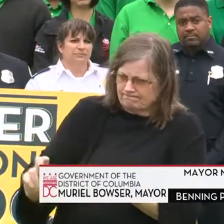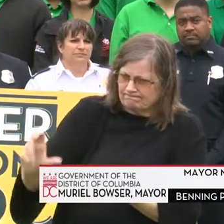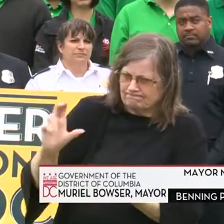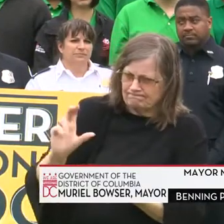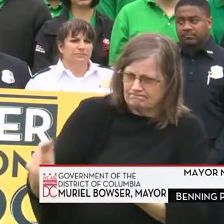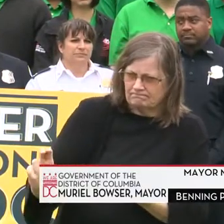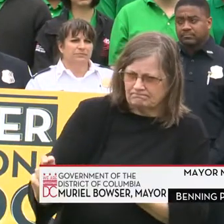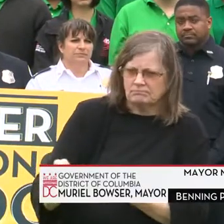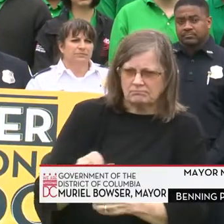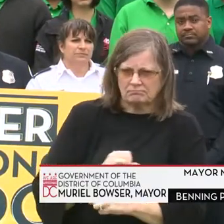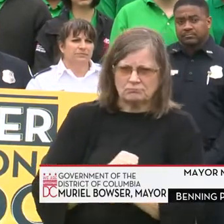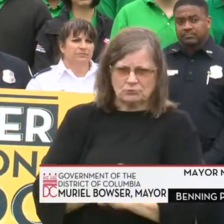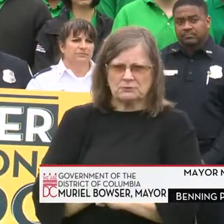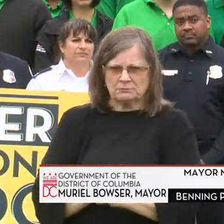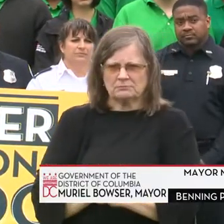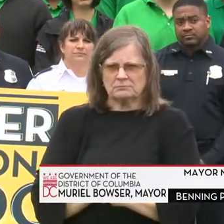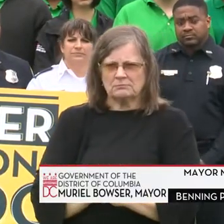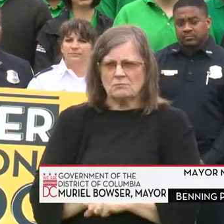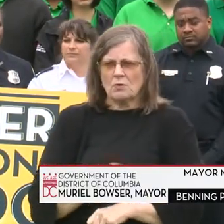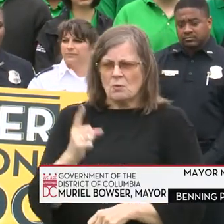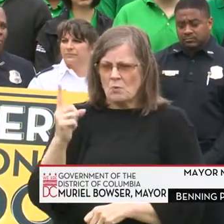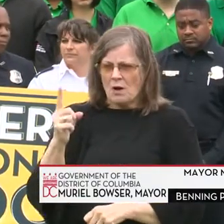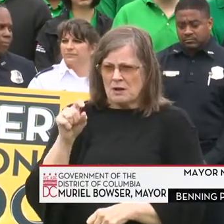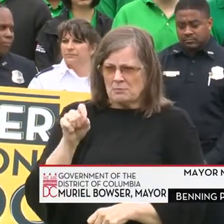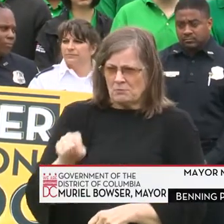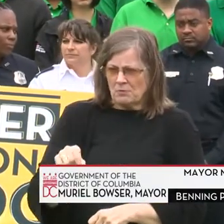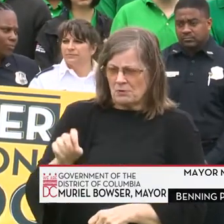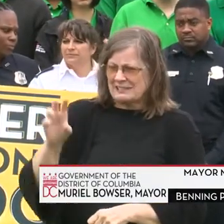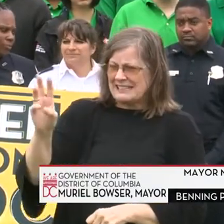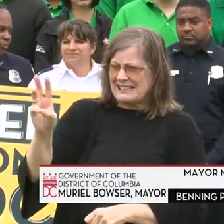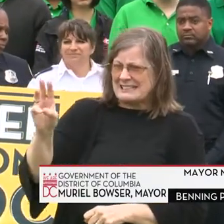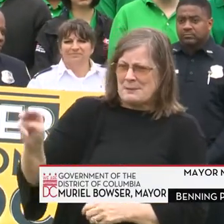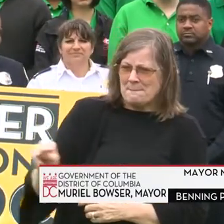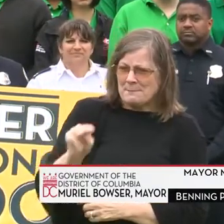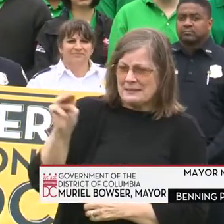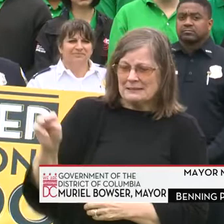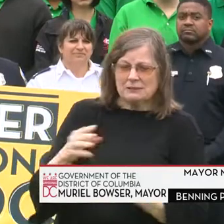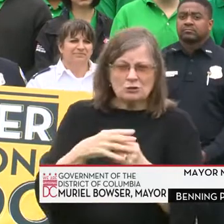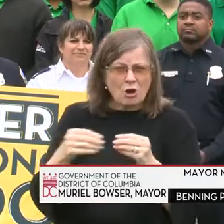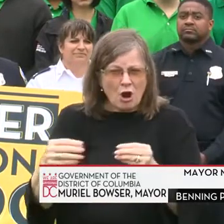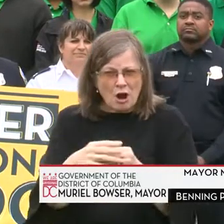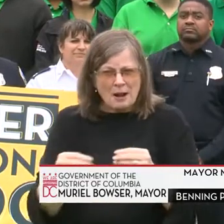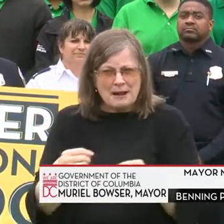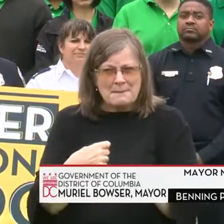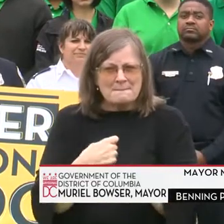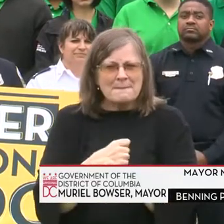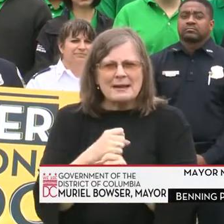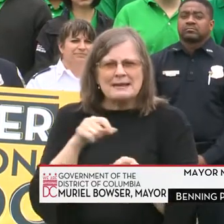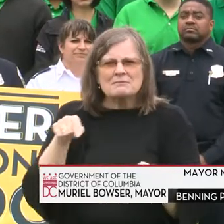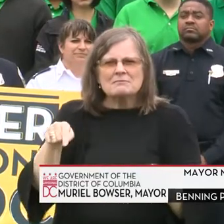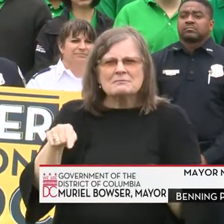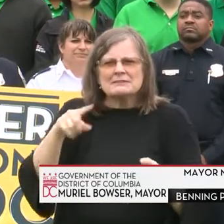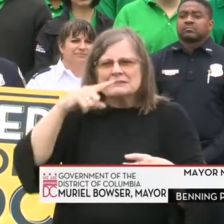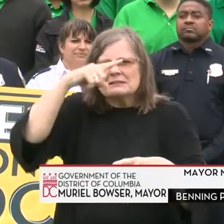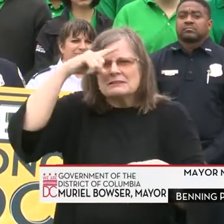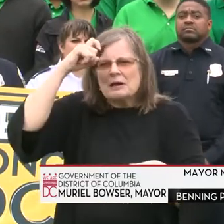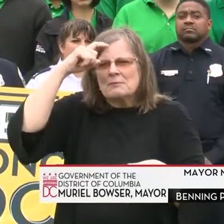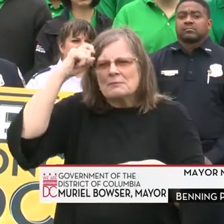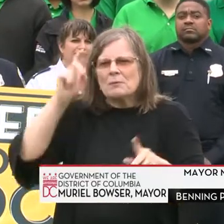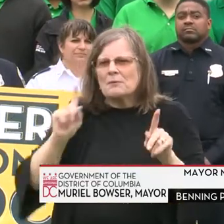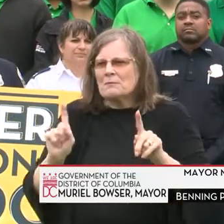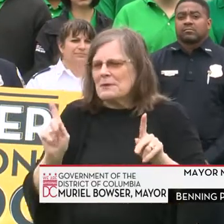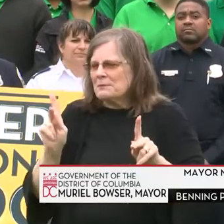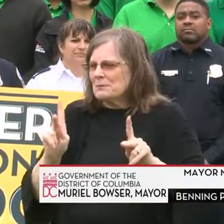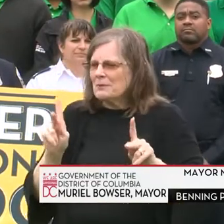now. $1.6 million, for example, to create centers where families and residents can access the care and